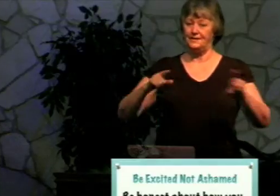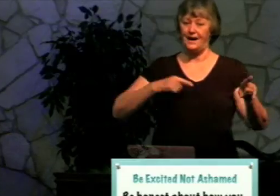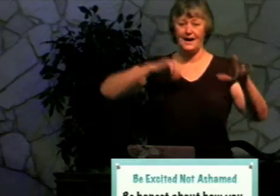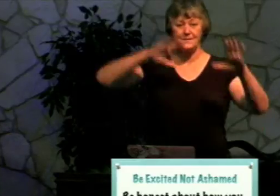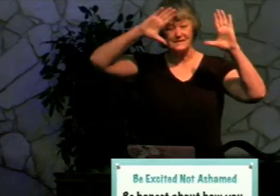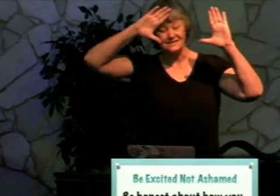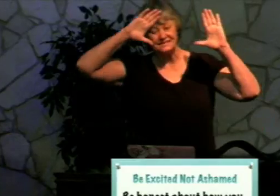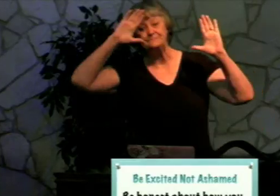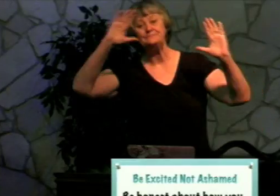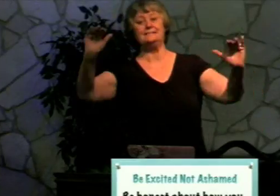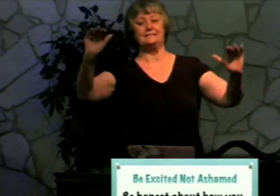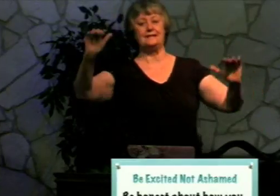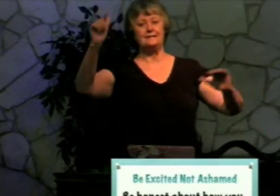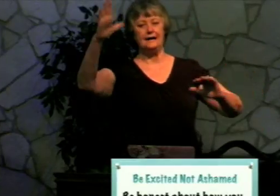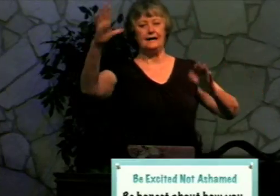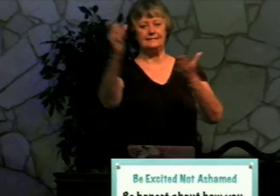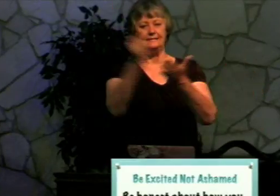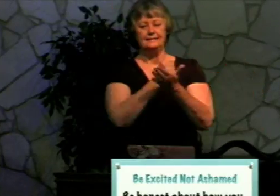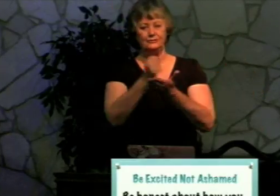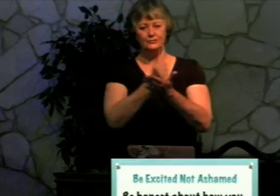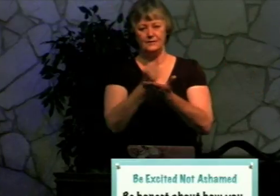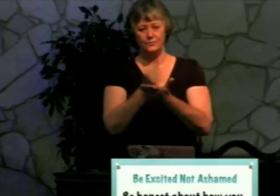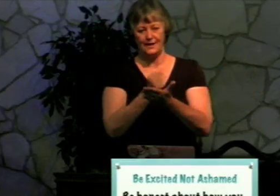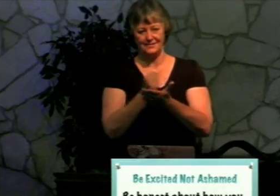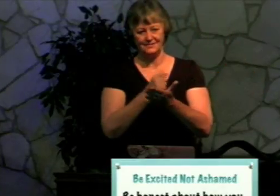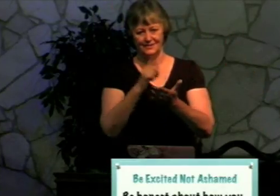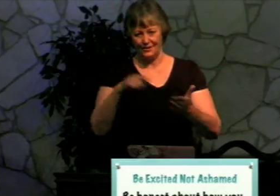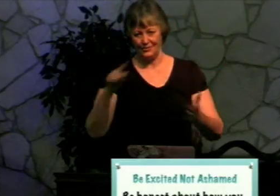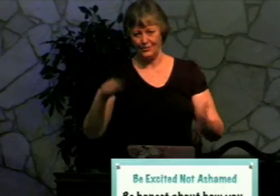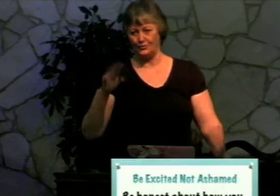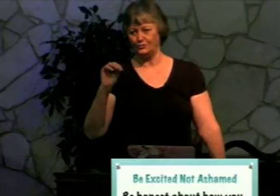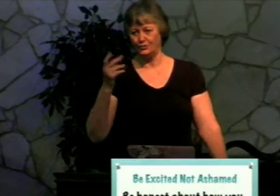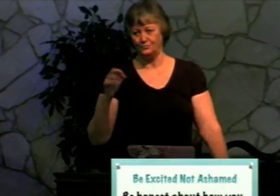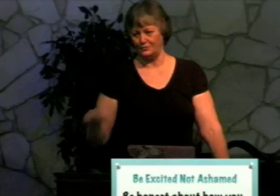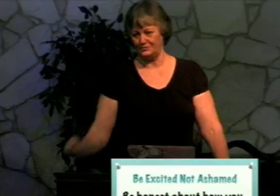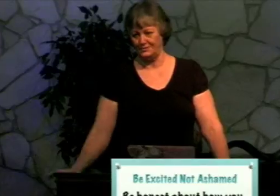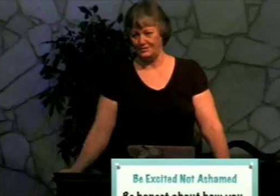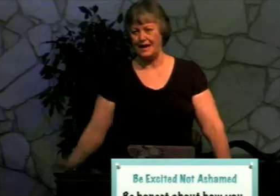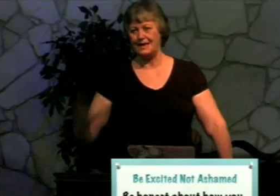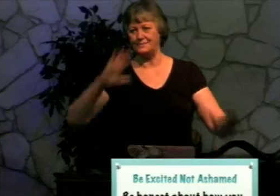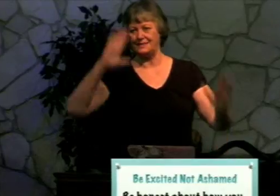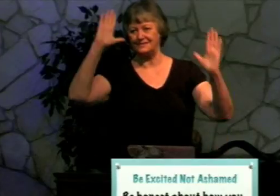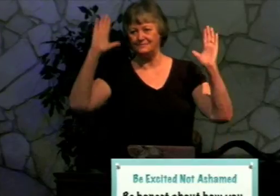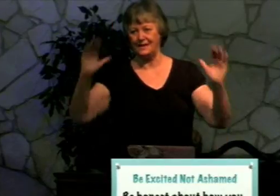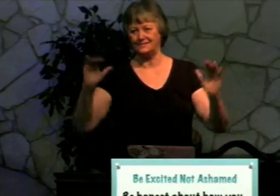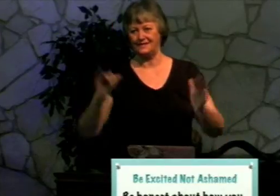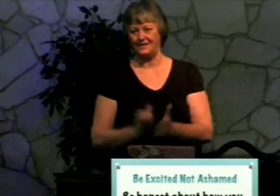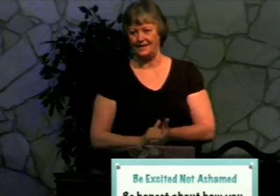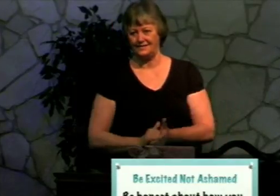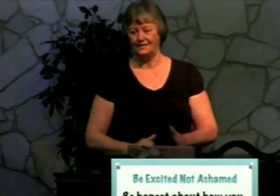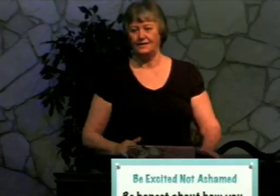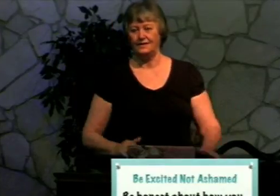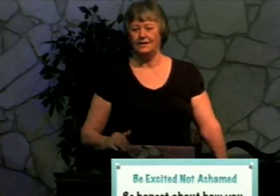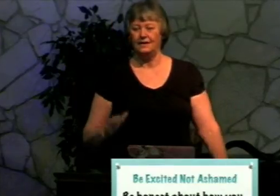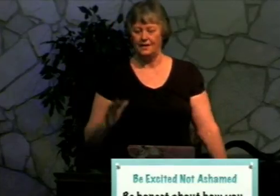but I'm expecting God to erase those tumors. I am expecting that.